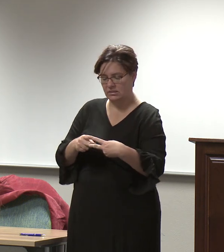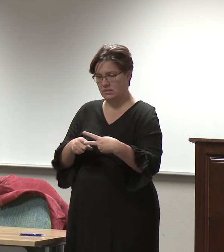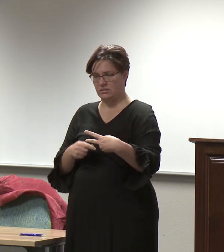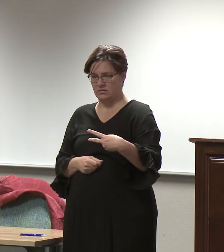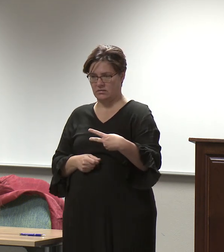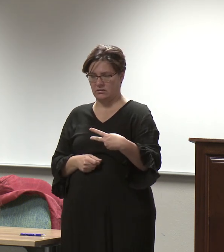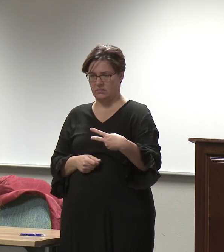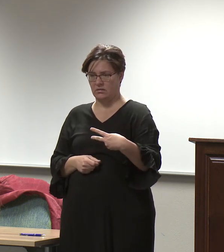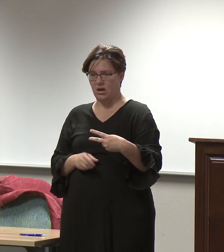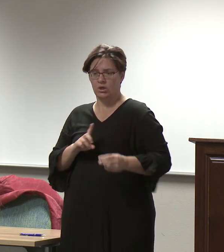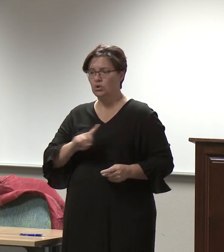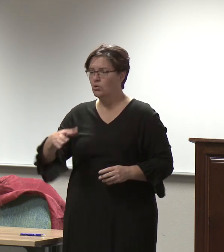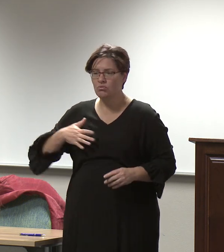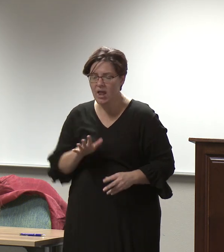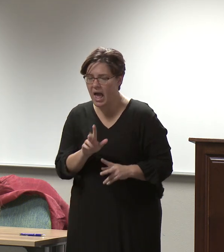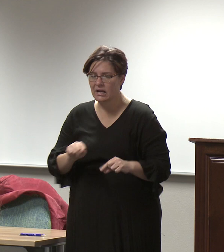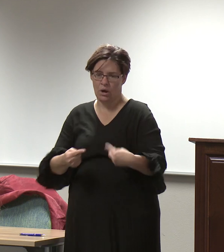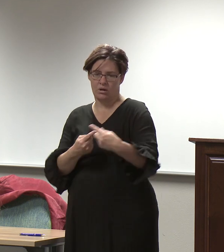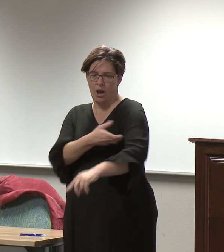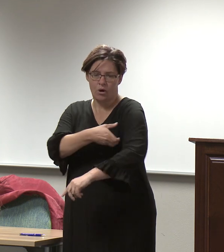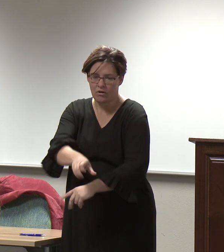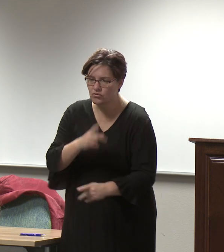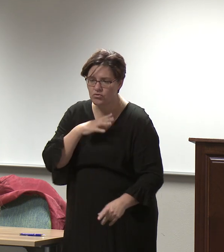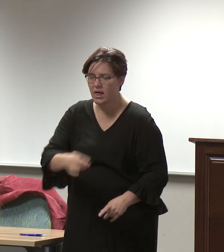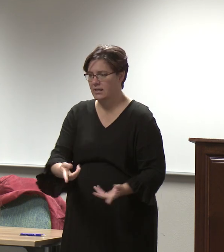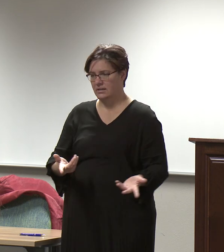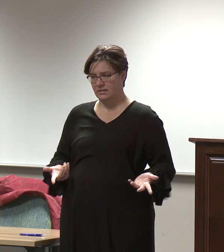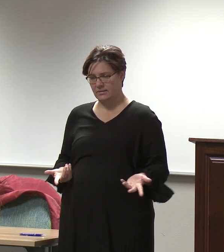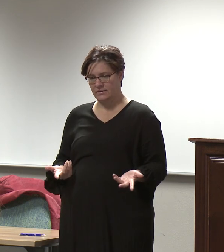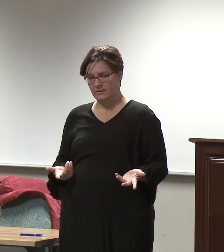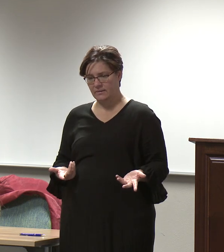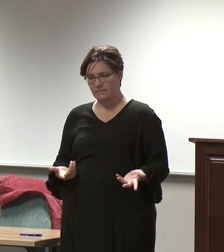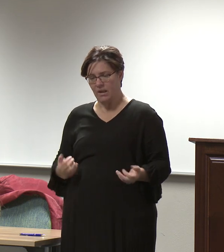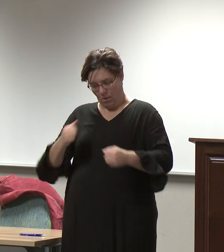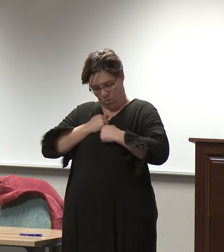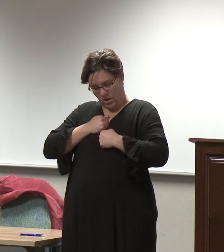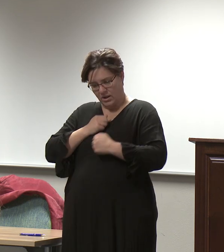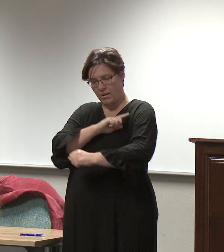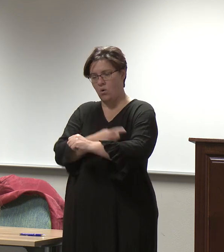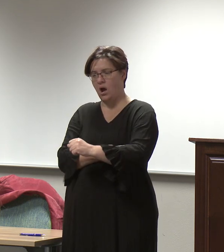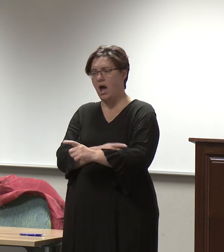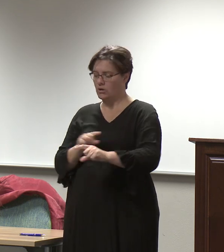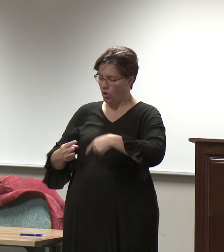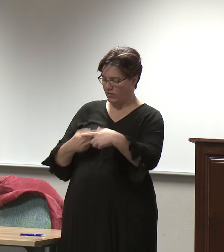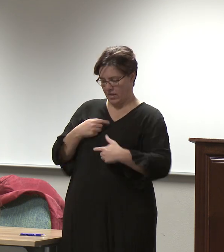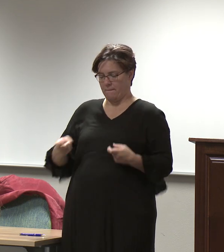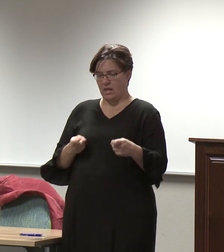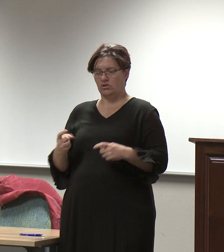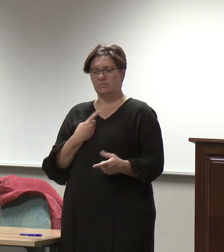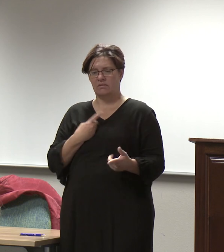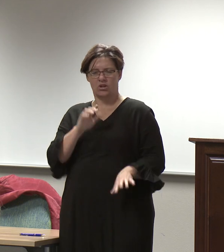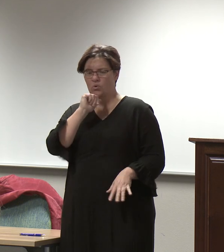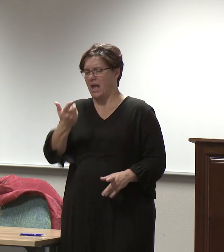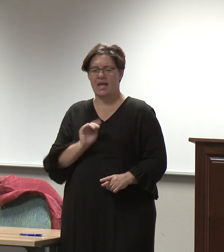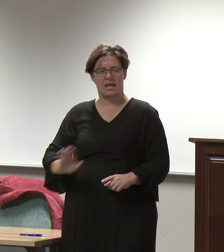Because donors don't like conflict and power, because the power is their own and the conflicts are the ones that they manage. So they don't care